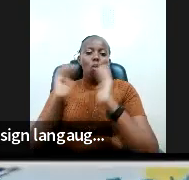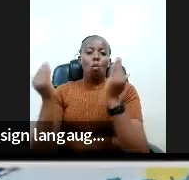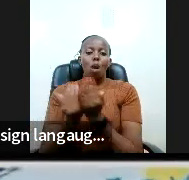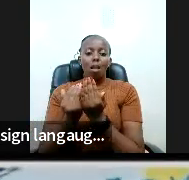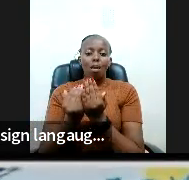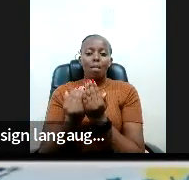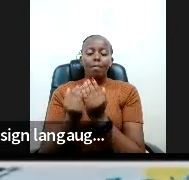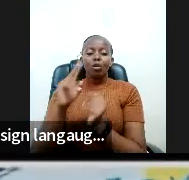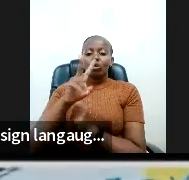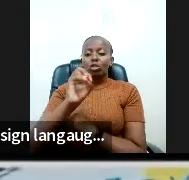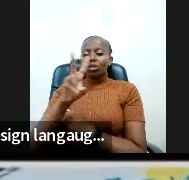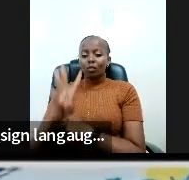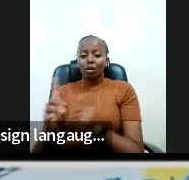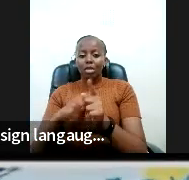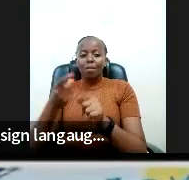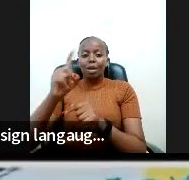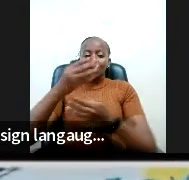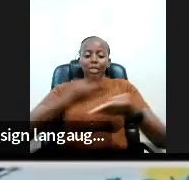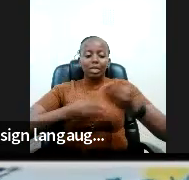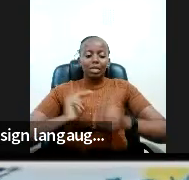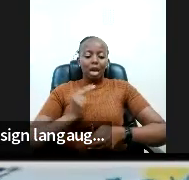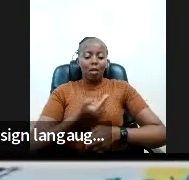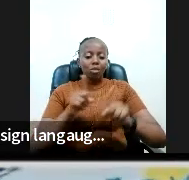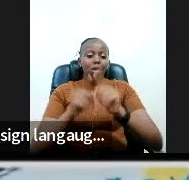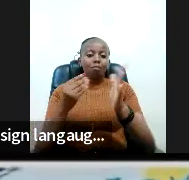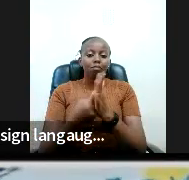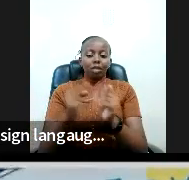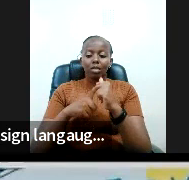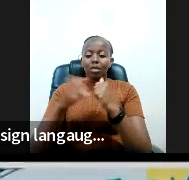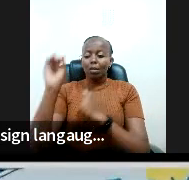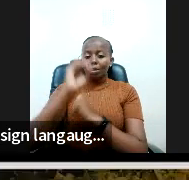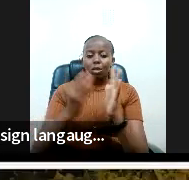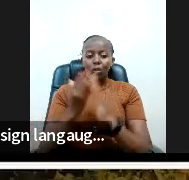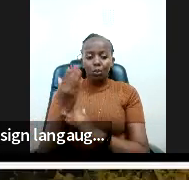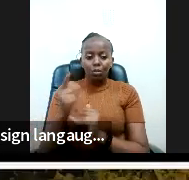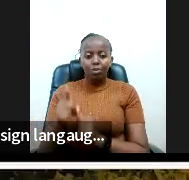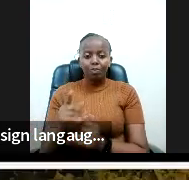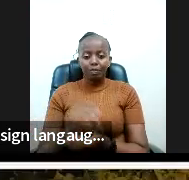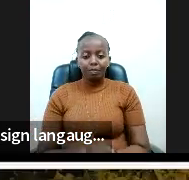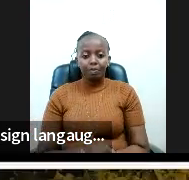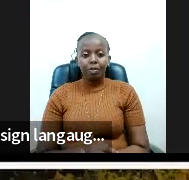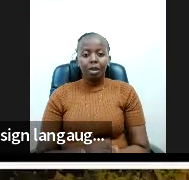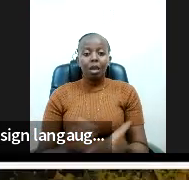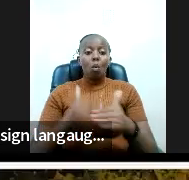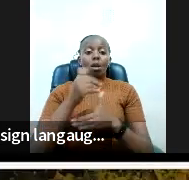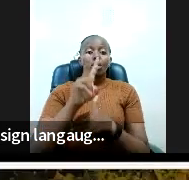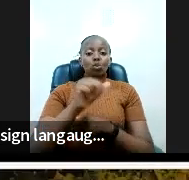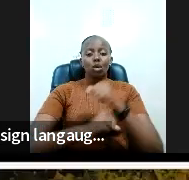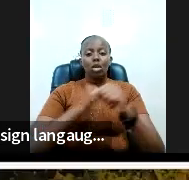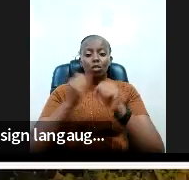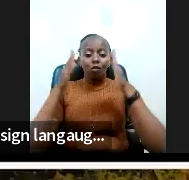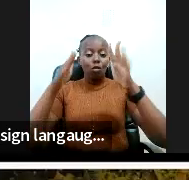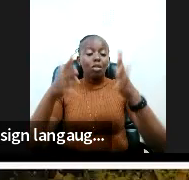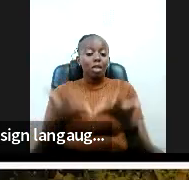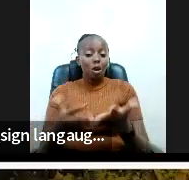2024, and increasing our sales revenue by 60% through B2B sales. Our next 2 years will focus